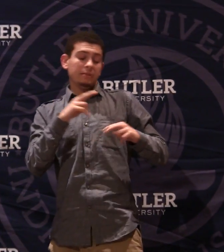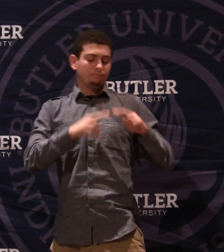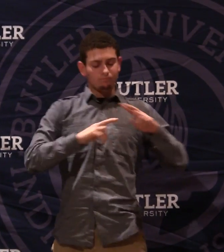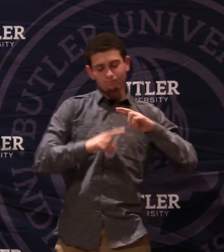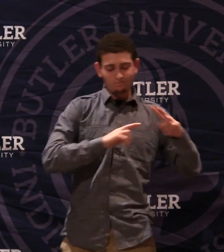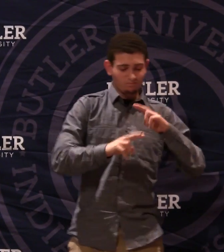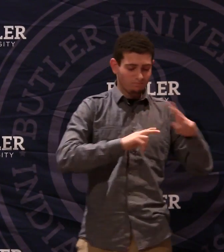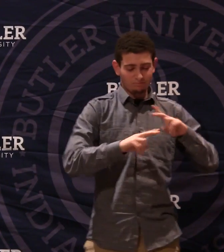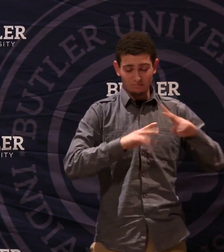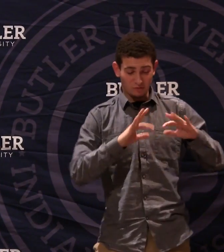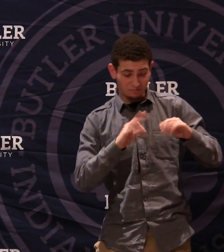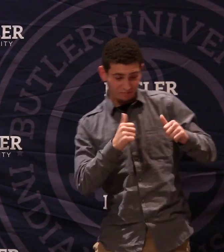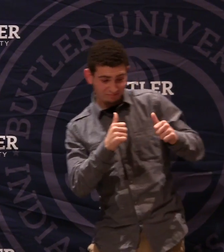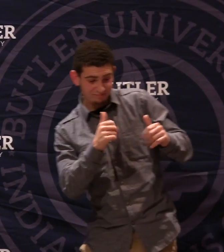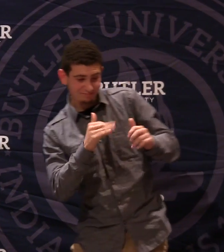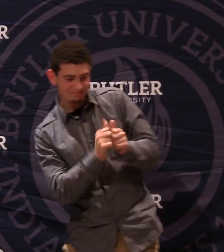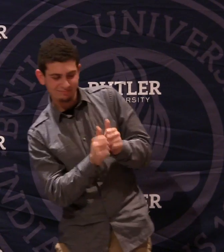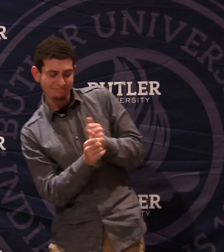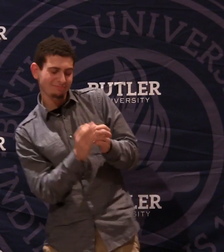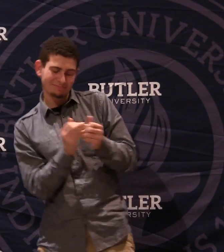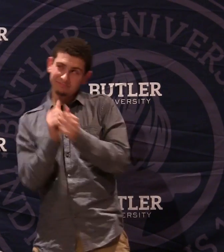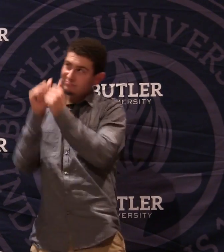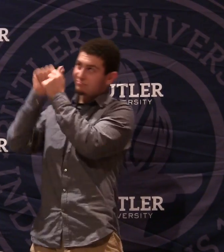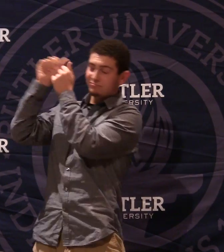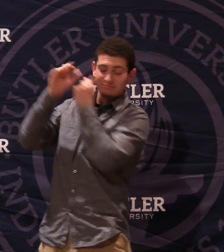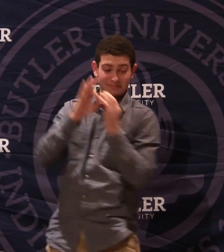customer. And he starts to feel a bit sorry for the man in the wheelchair.